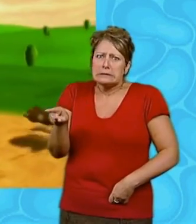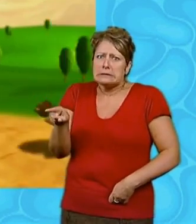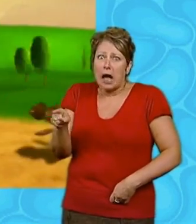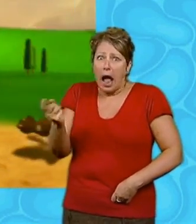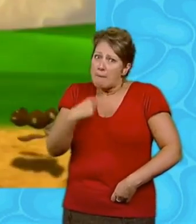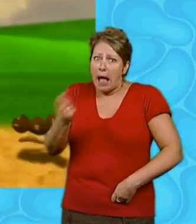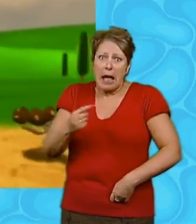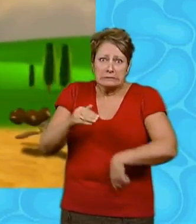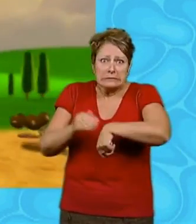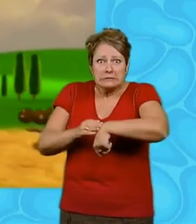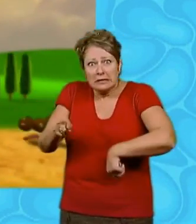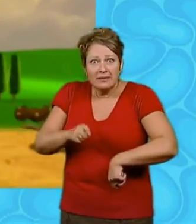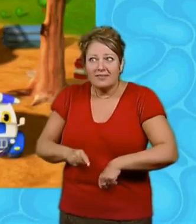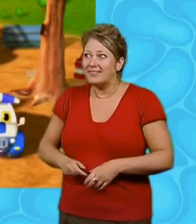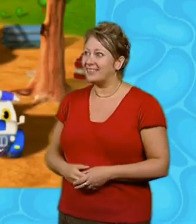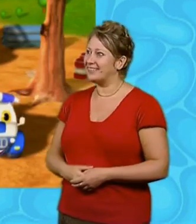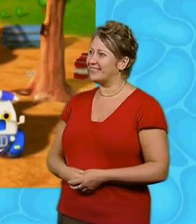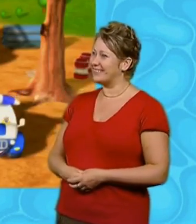Oh, come back with that, you rascal!